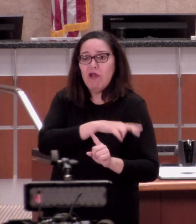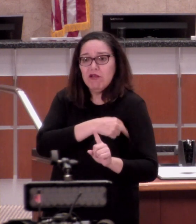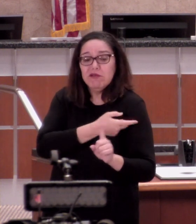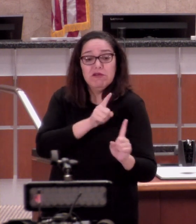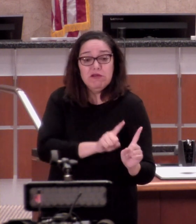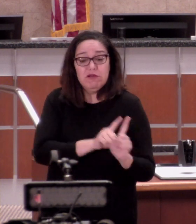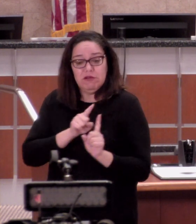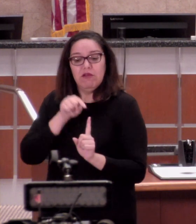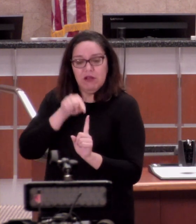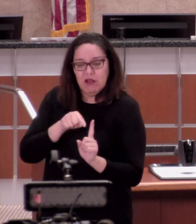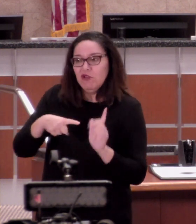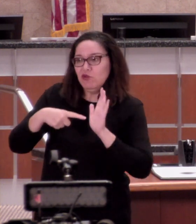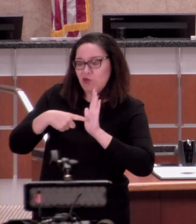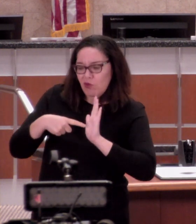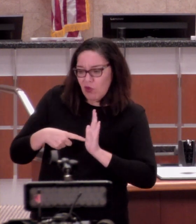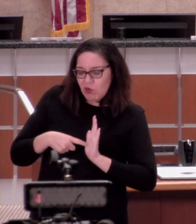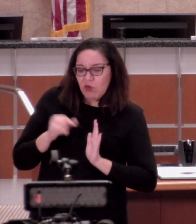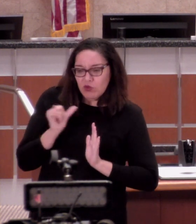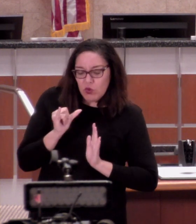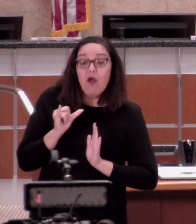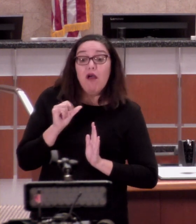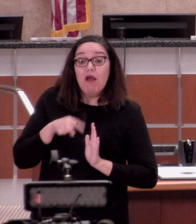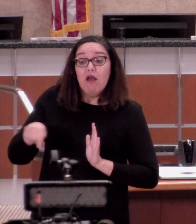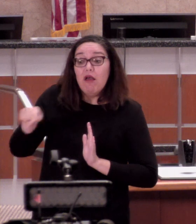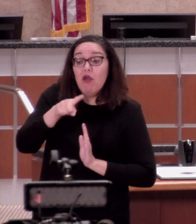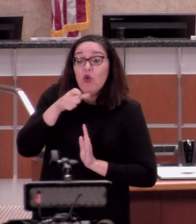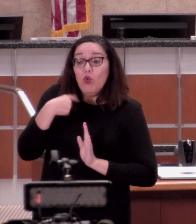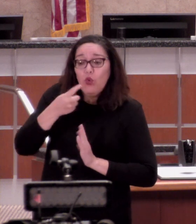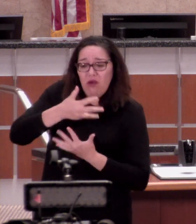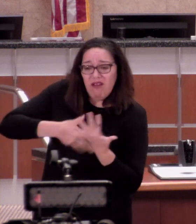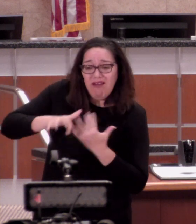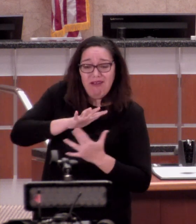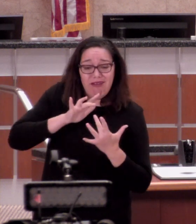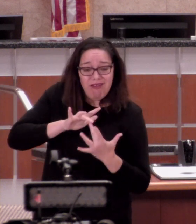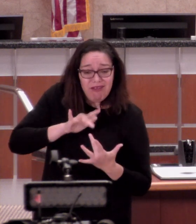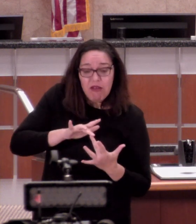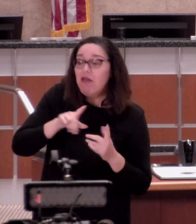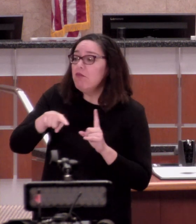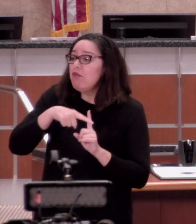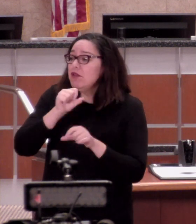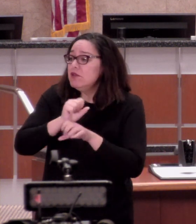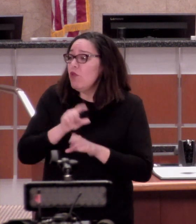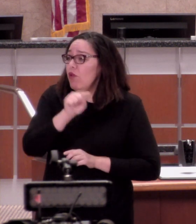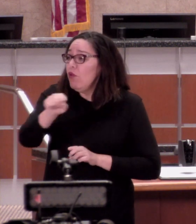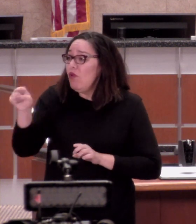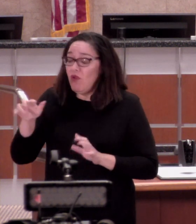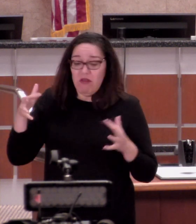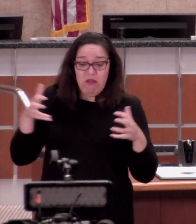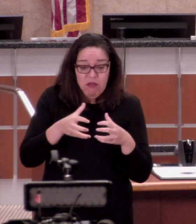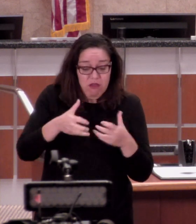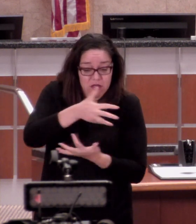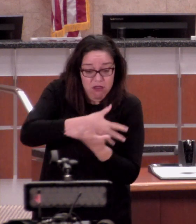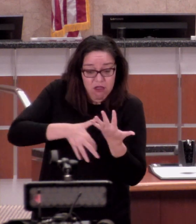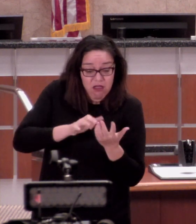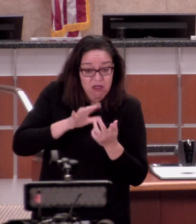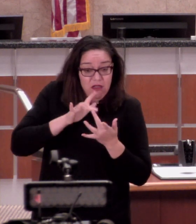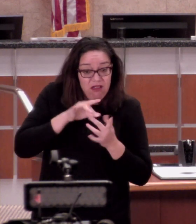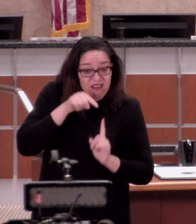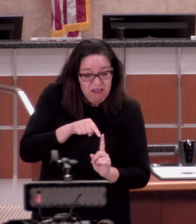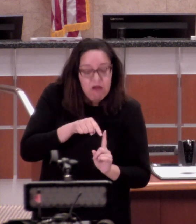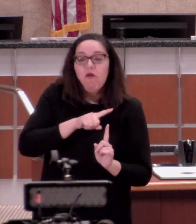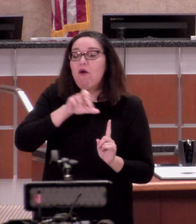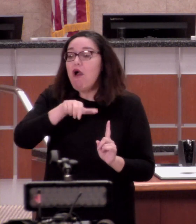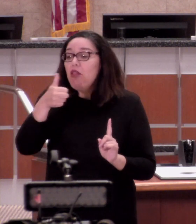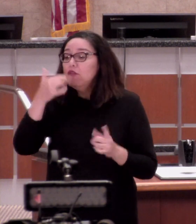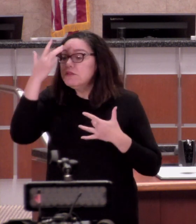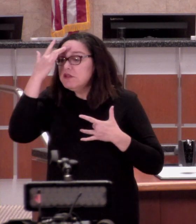to quarantine inmates who had been in contact with that inmate and identify employees who had possibly come into contact with either the inmate or any of the